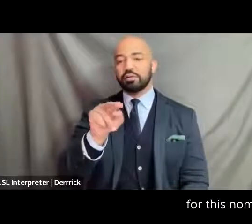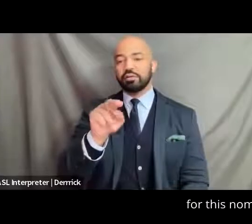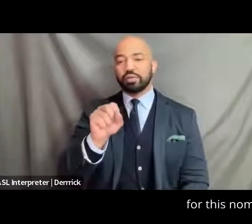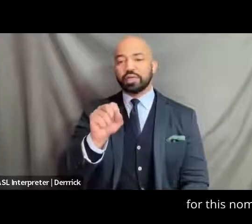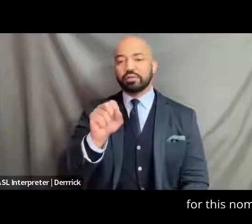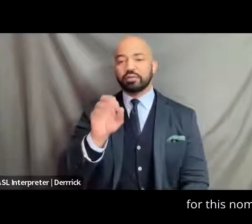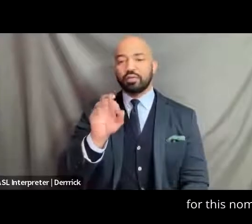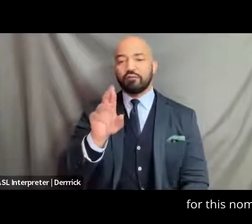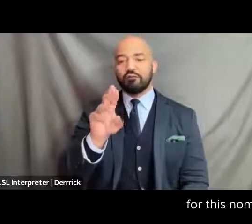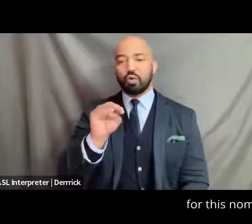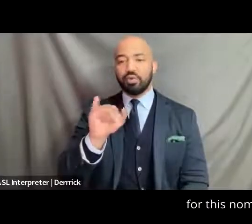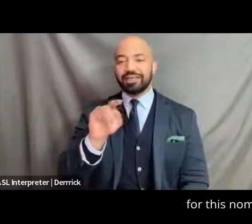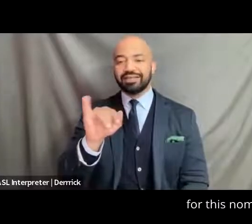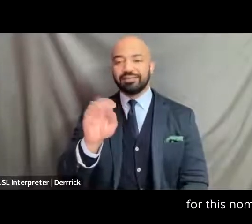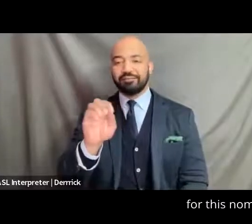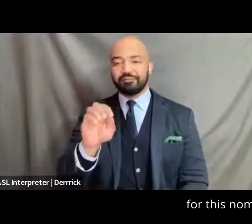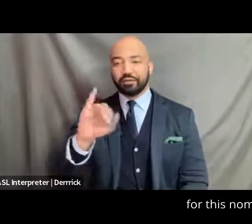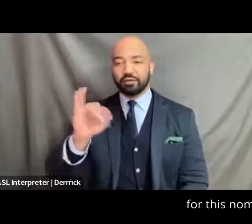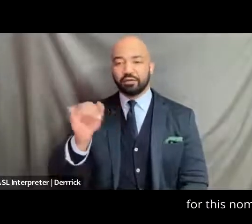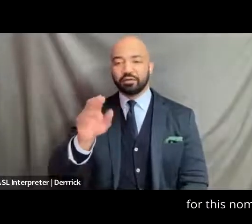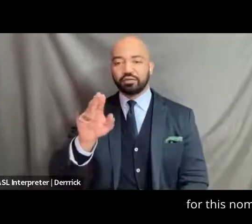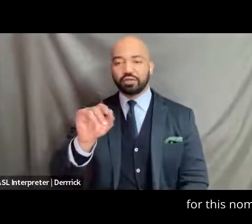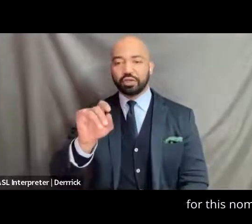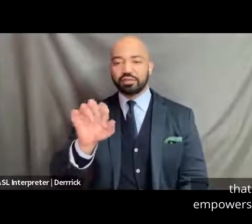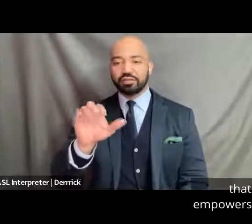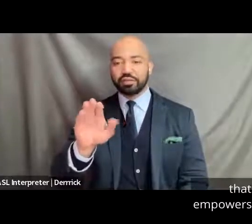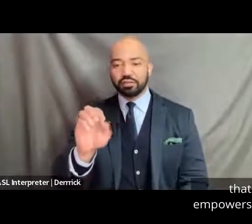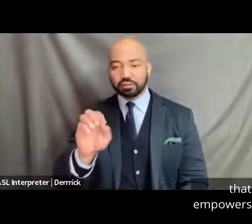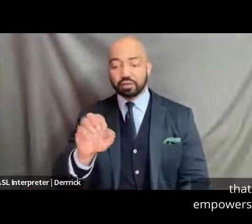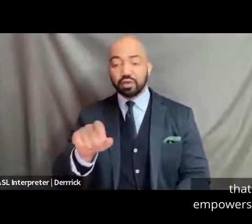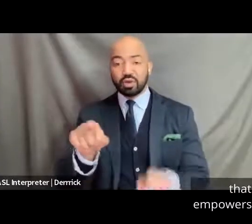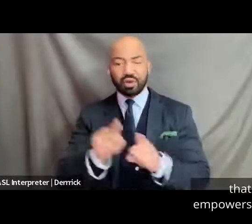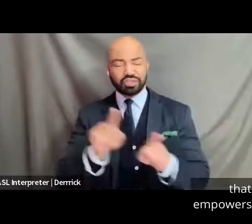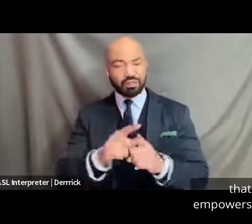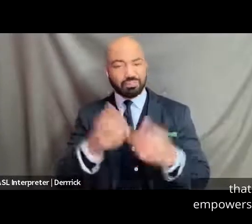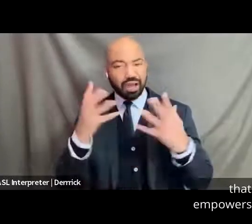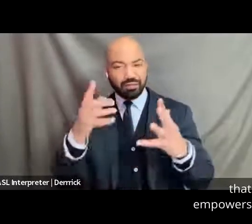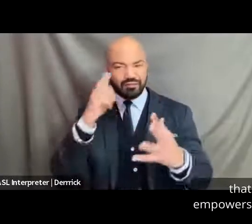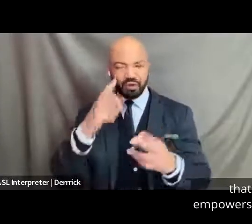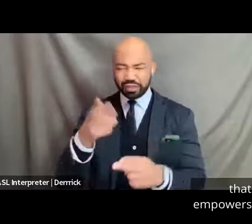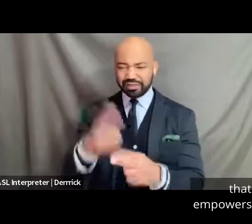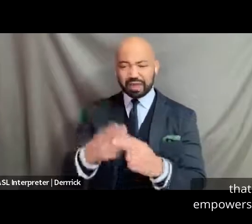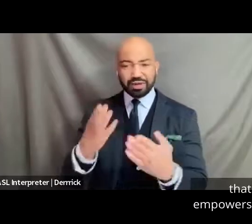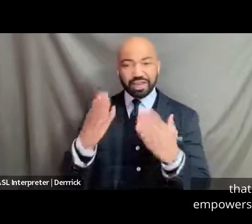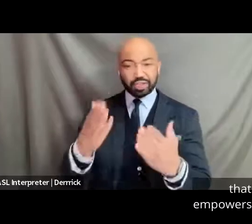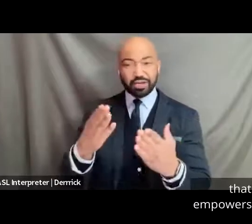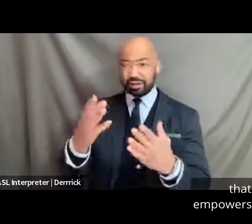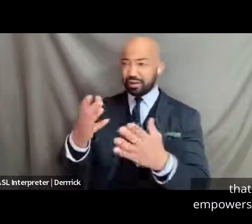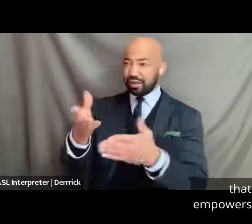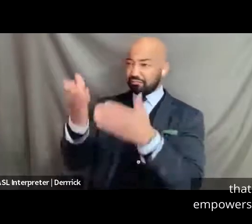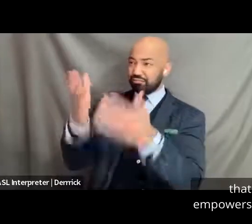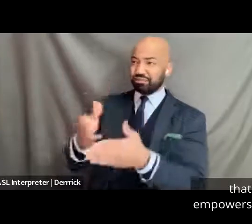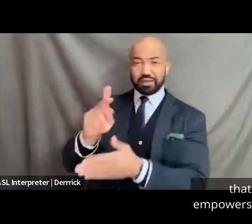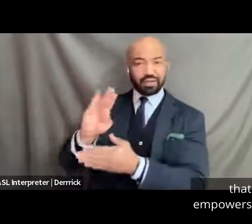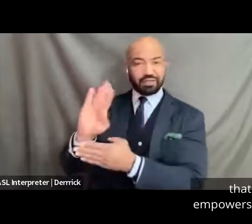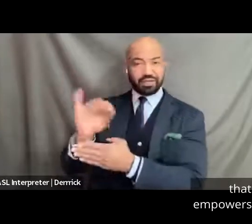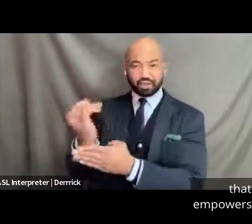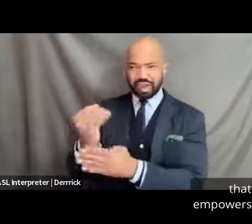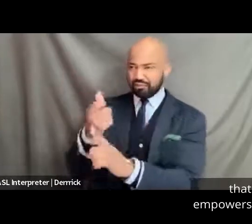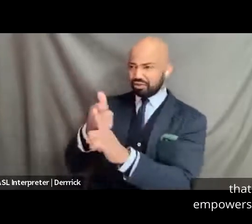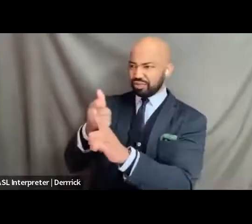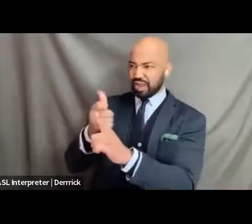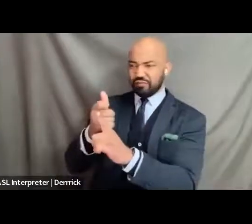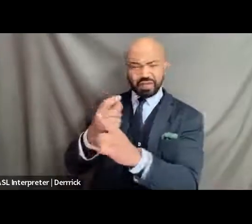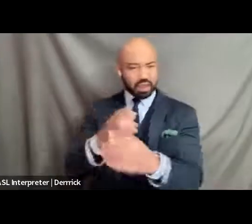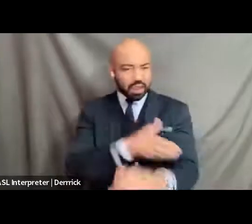for this nomination and for a human that really uplifts and empowers you know folks who are